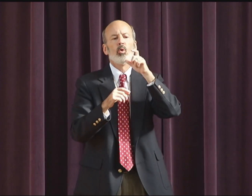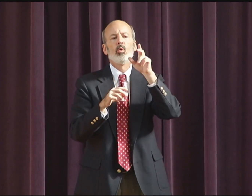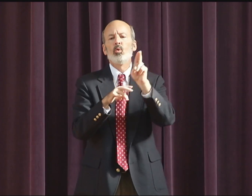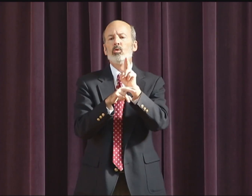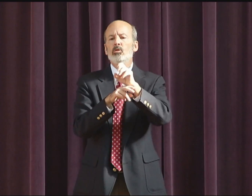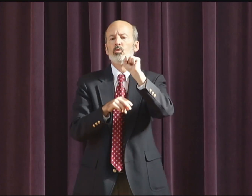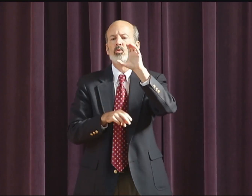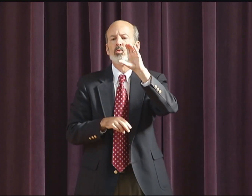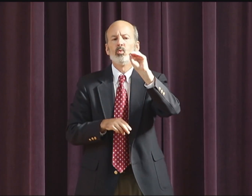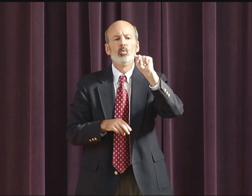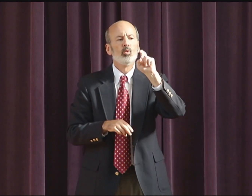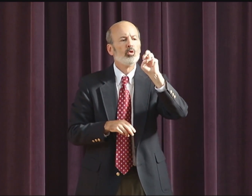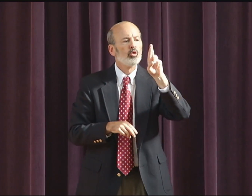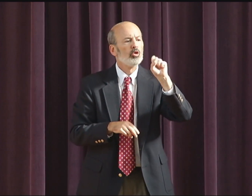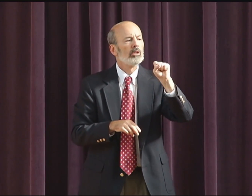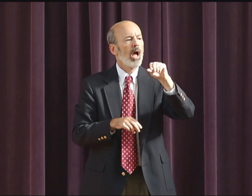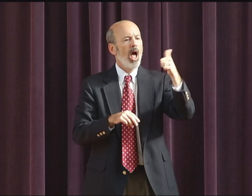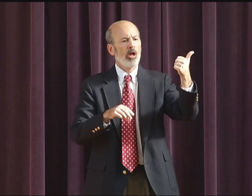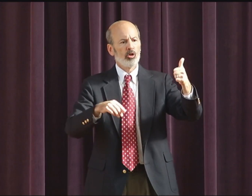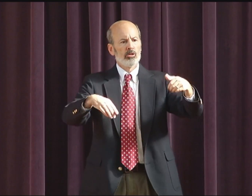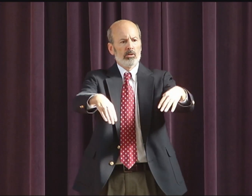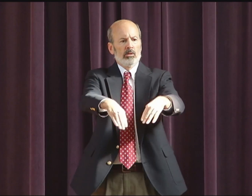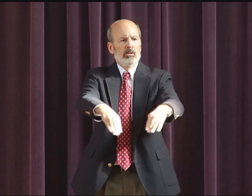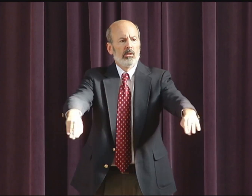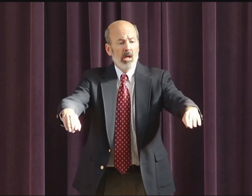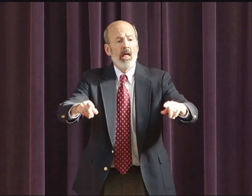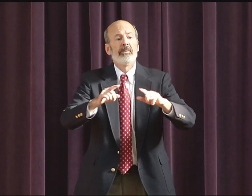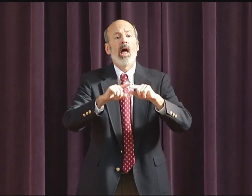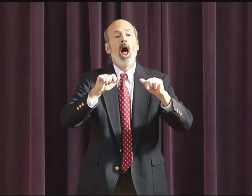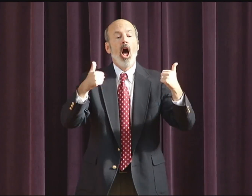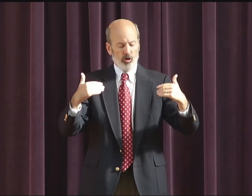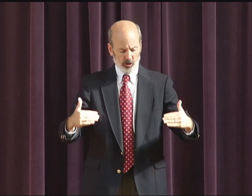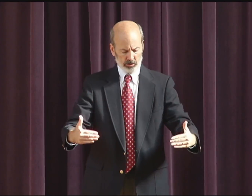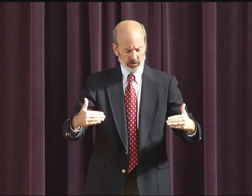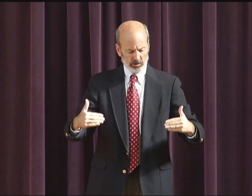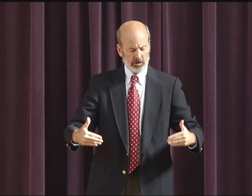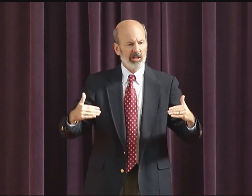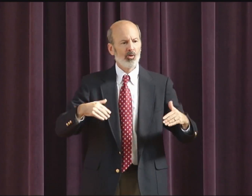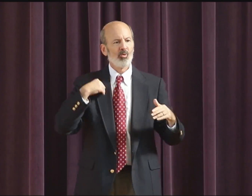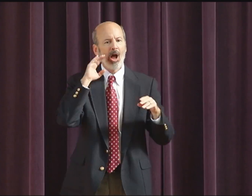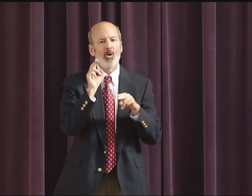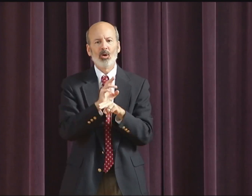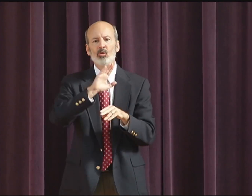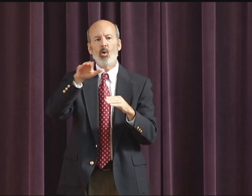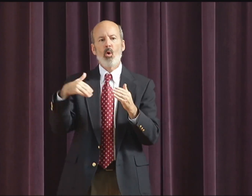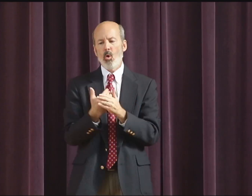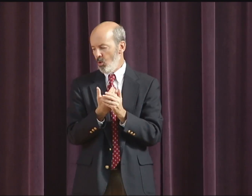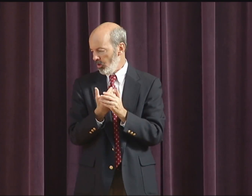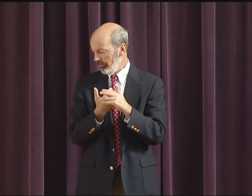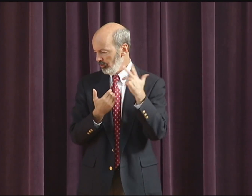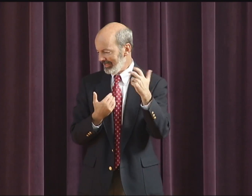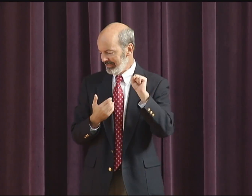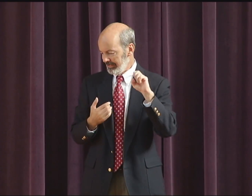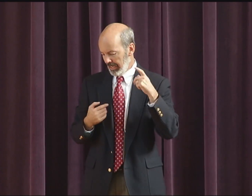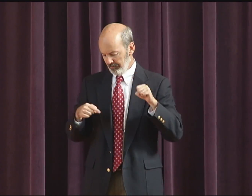we'll have the people who either are using scooters or wheelchairs, and then for the